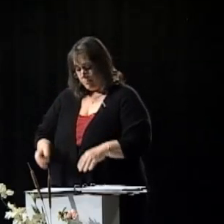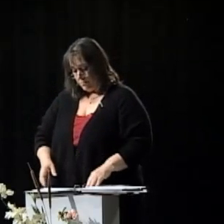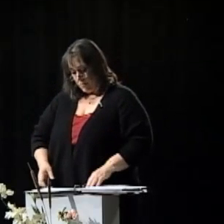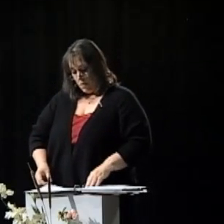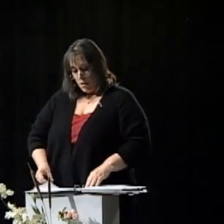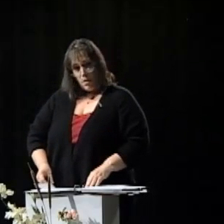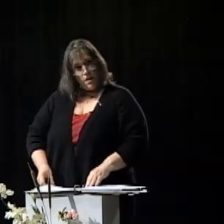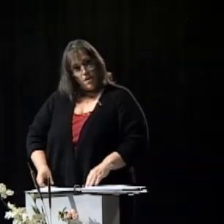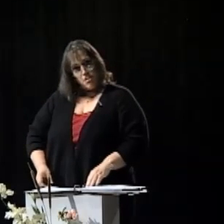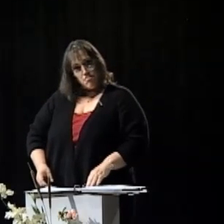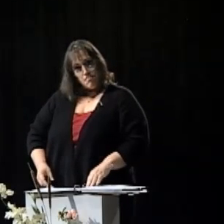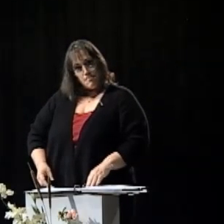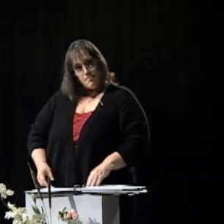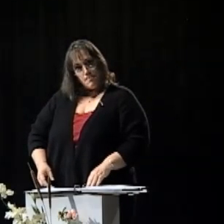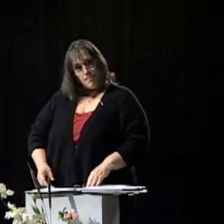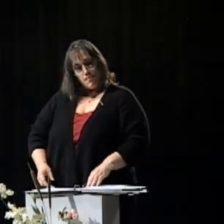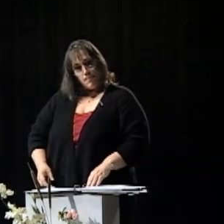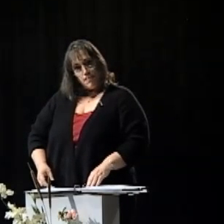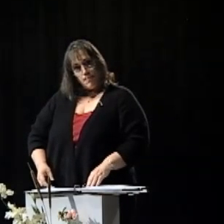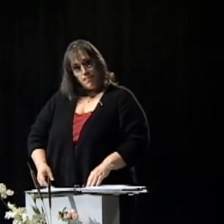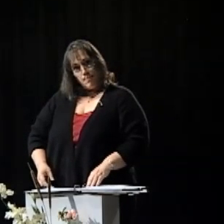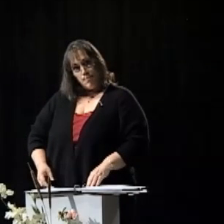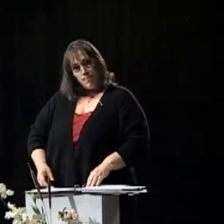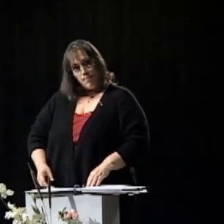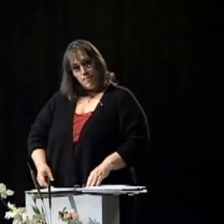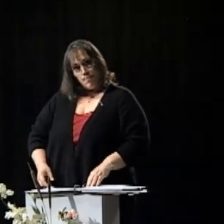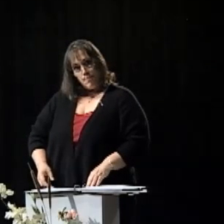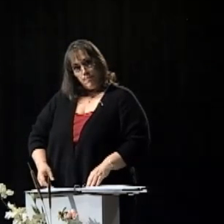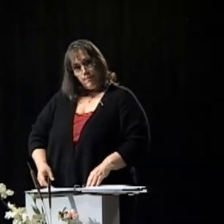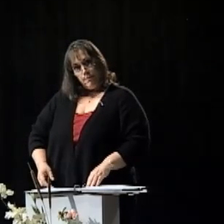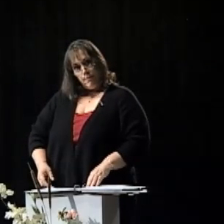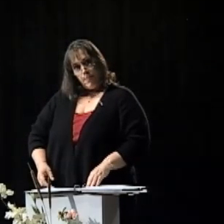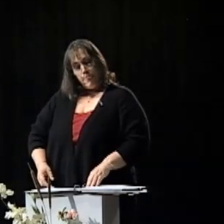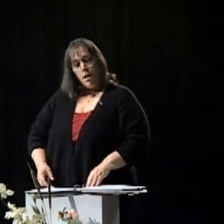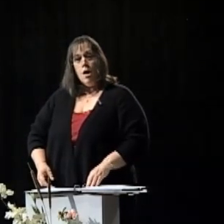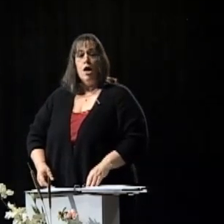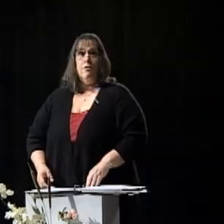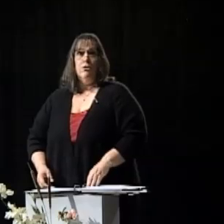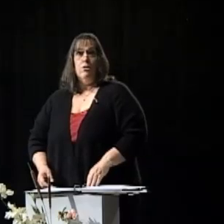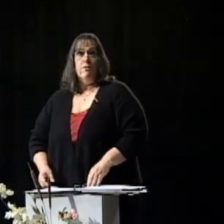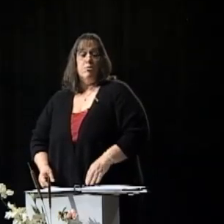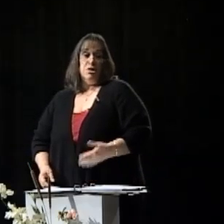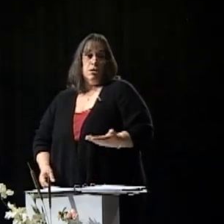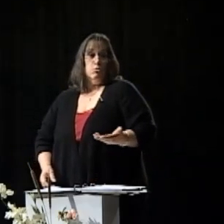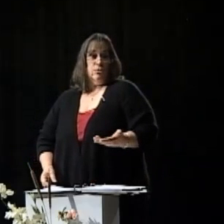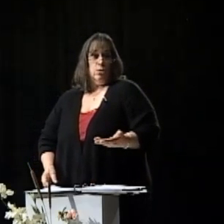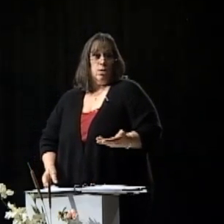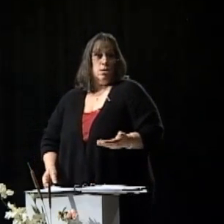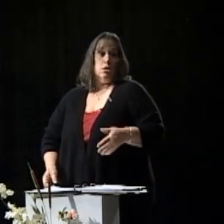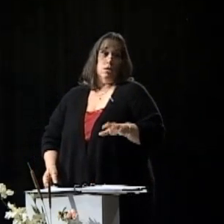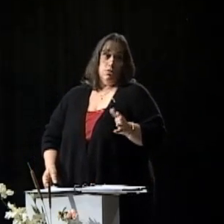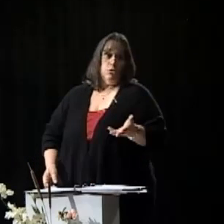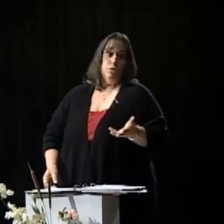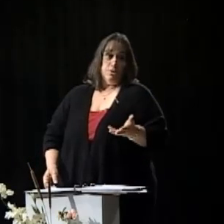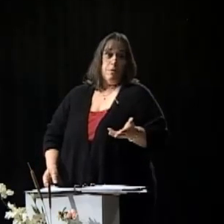What would you spell it out? To like say someone said, yeah, movie. If you have a particular movie you want to see, you would spell it